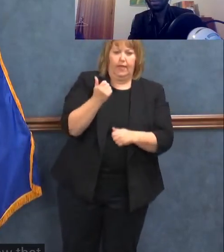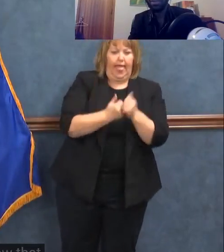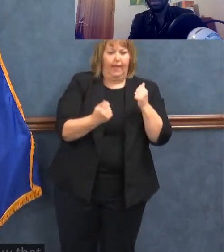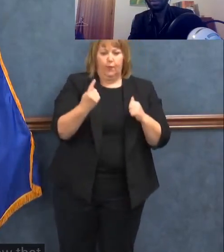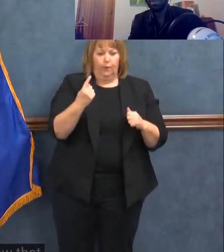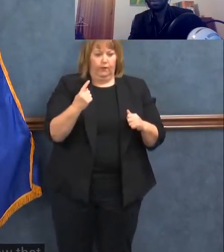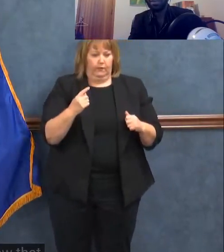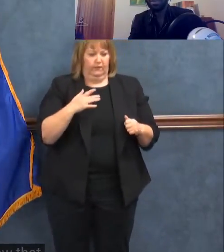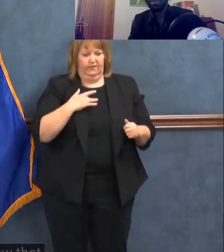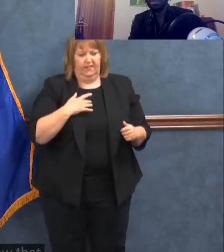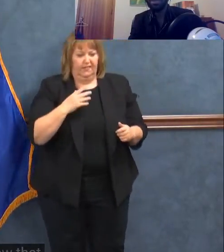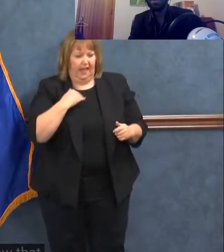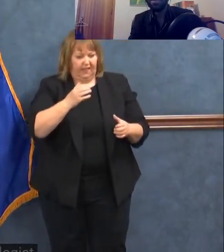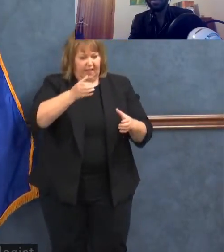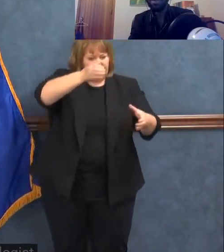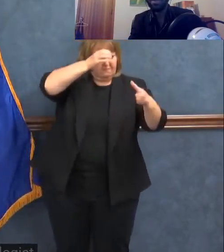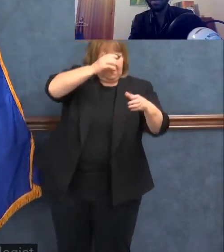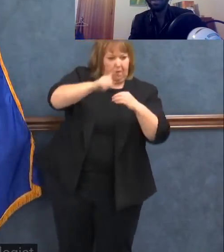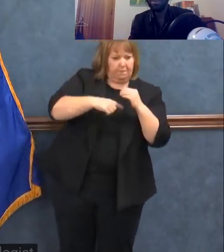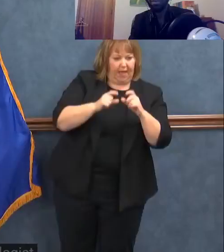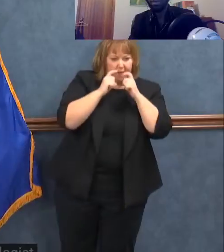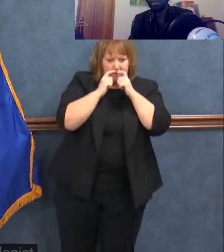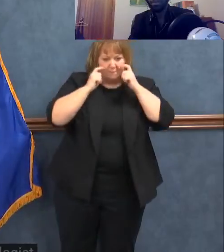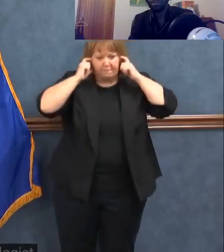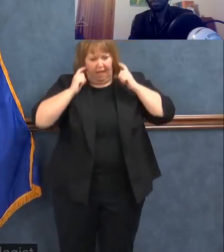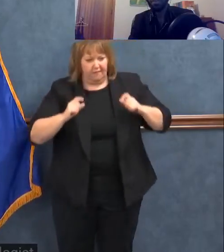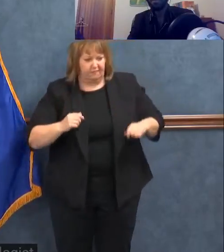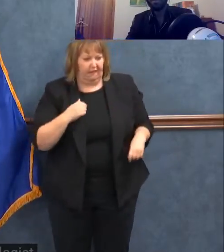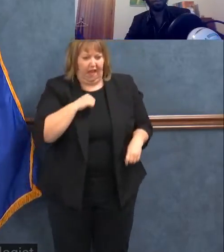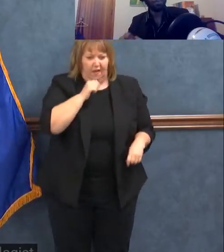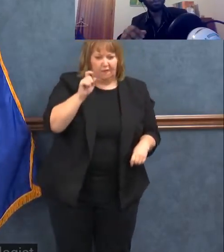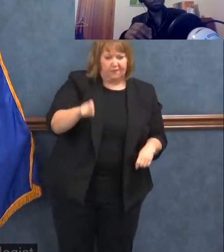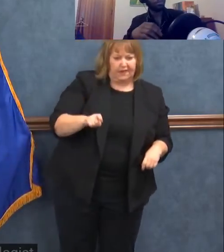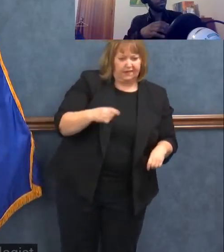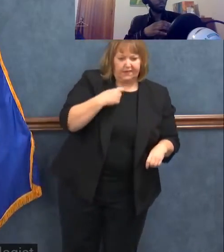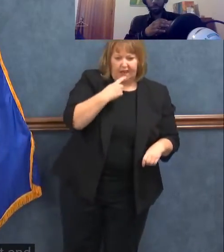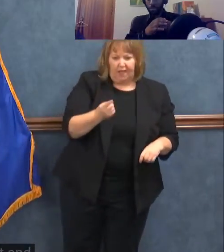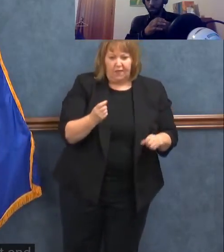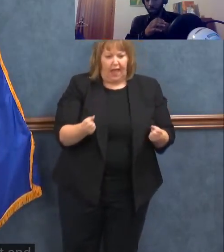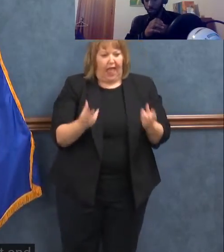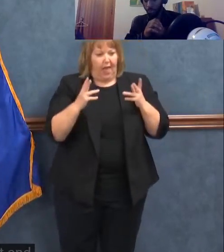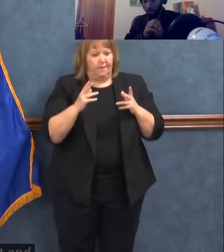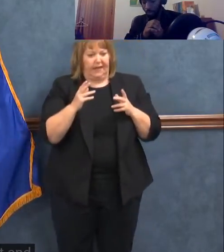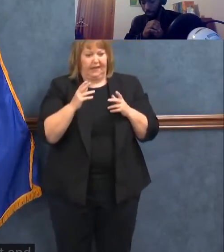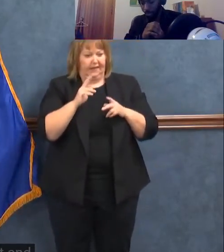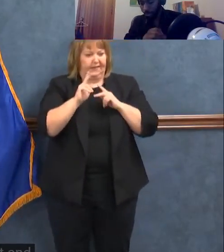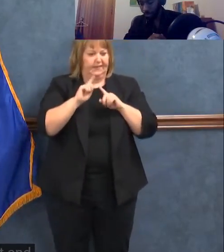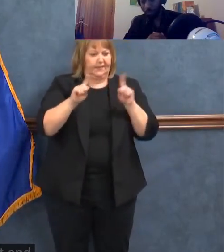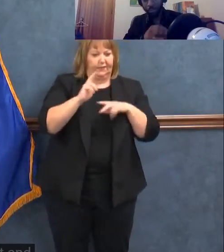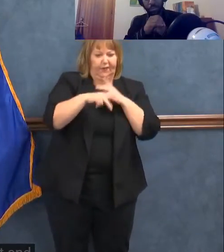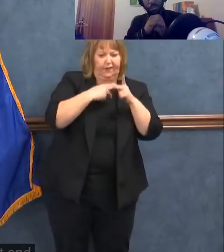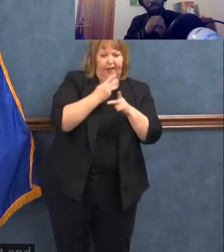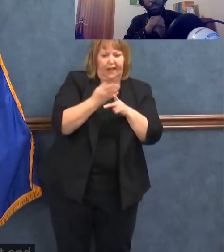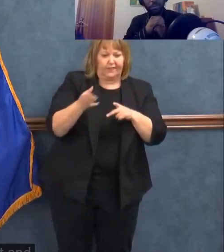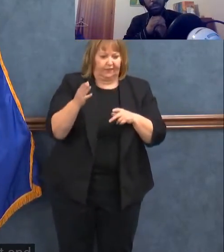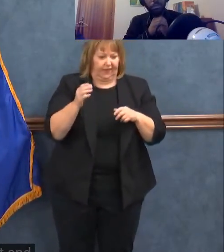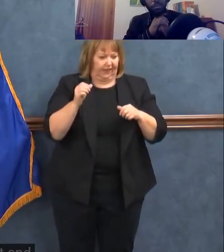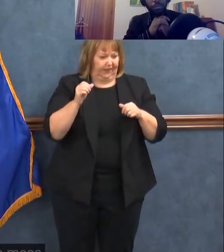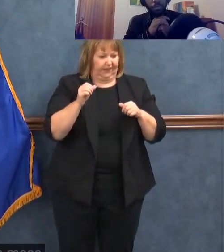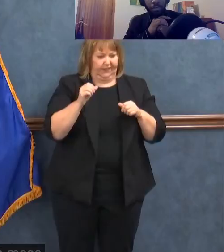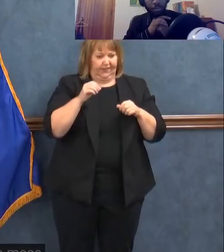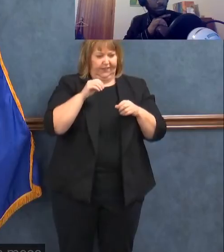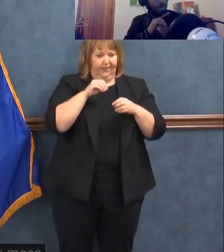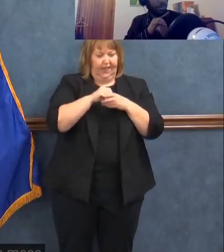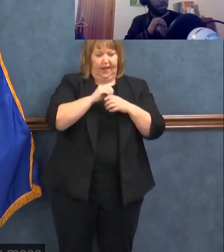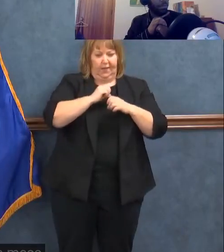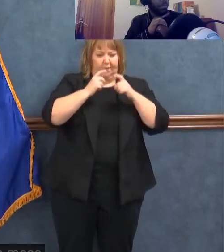an epidemiologist or an infectious disease expert, and they can tell you how many molecules come through a mask. They read one article on Google, and